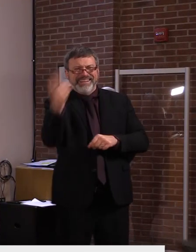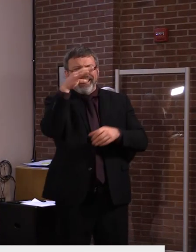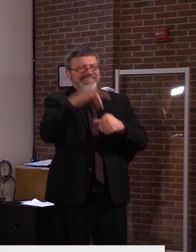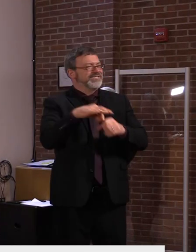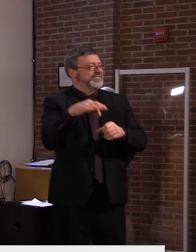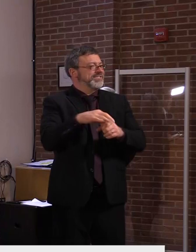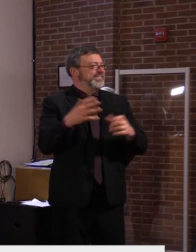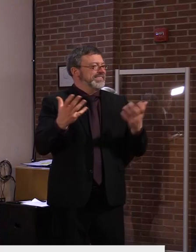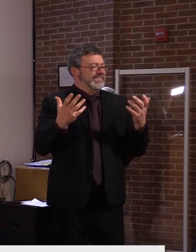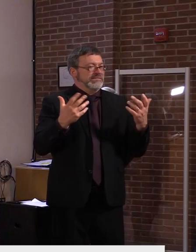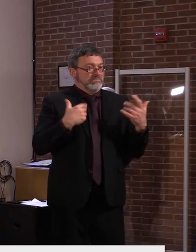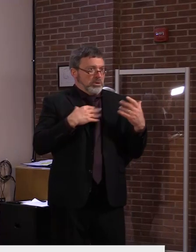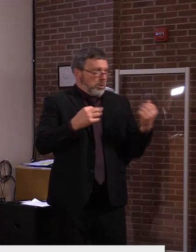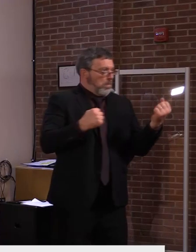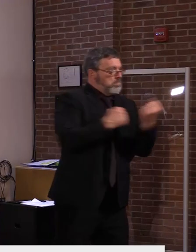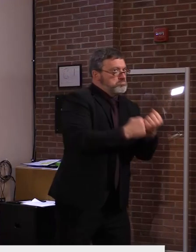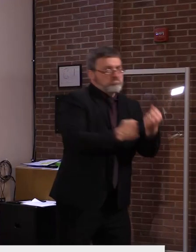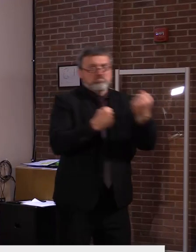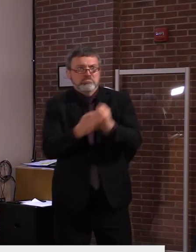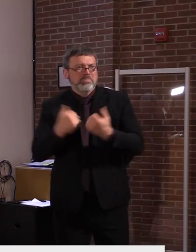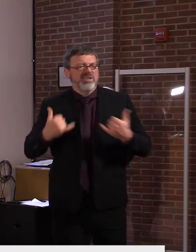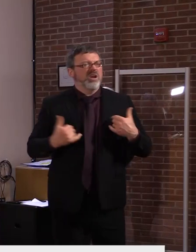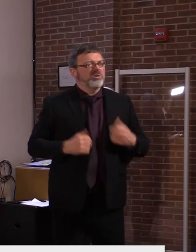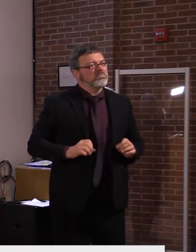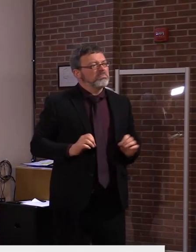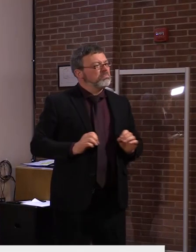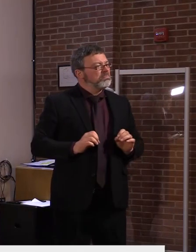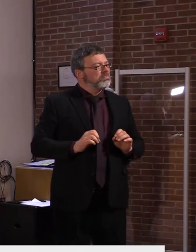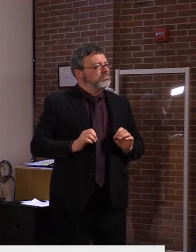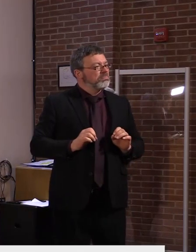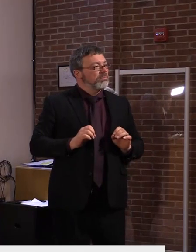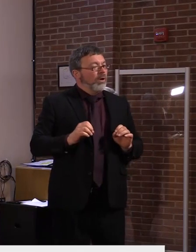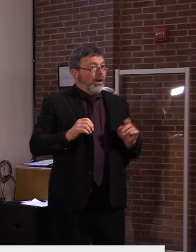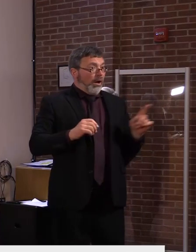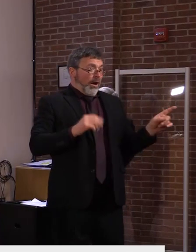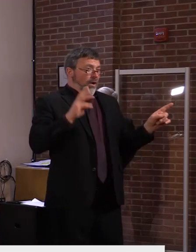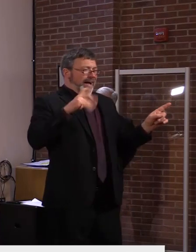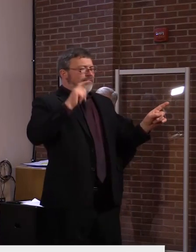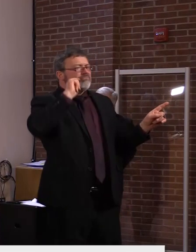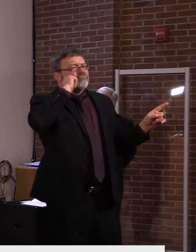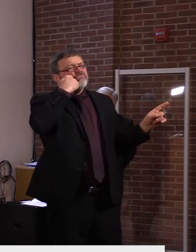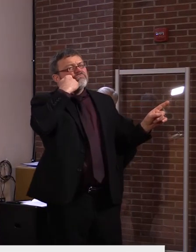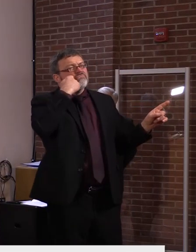but I've had a good relationship with Congressman Welch, and